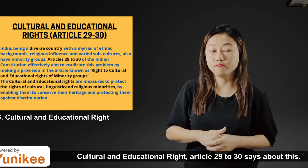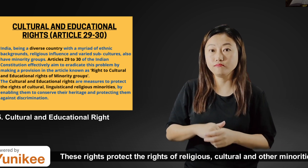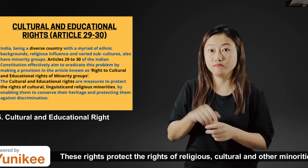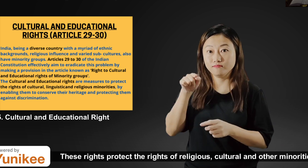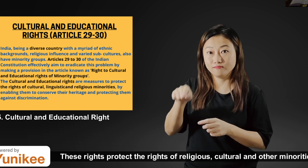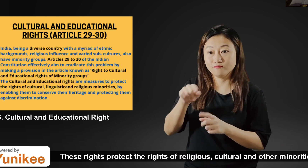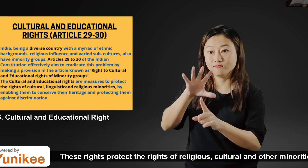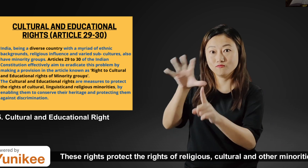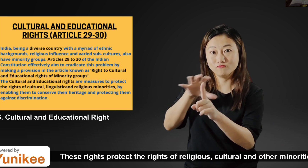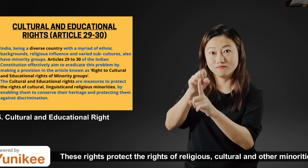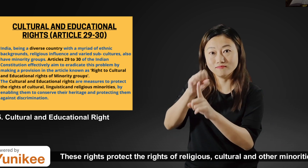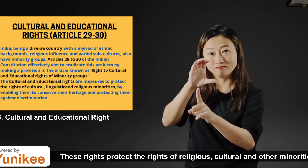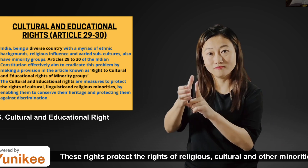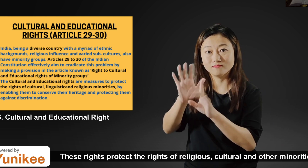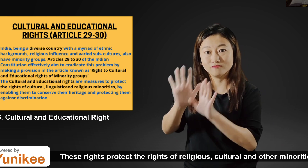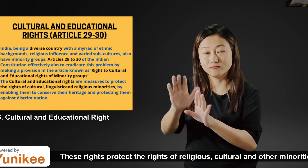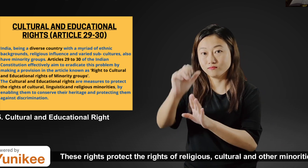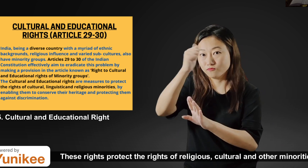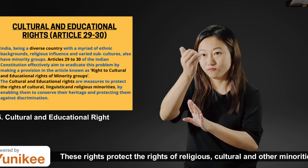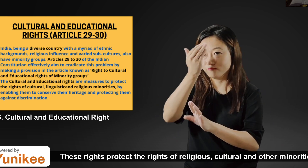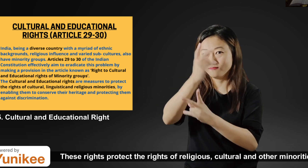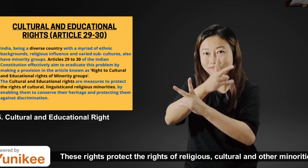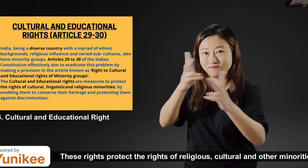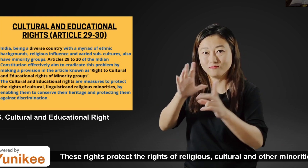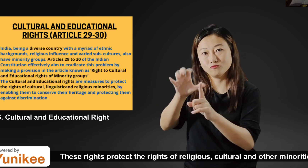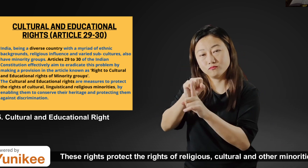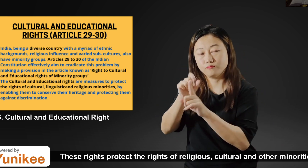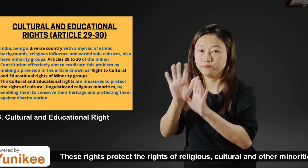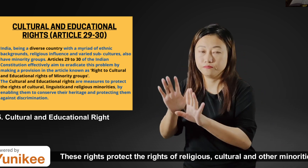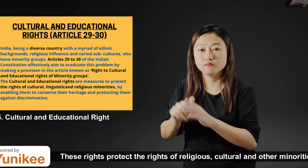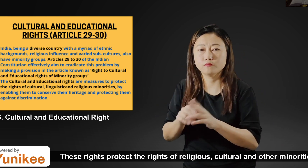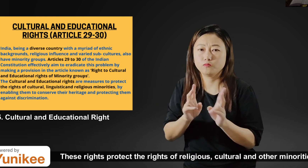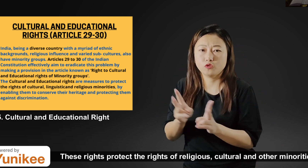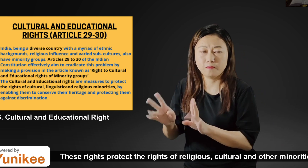these rights protect the rights of religious cultural and other minorities